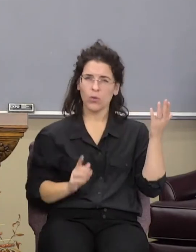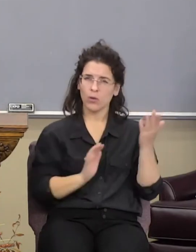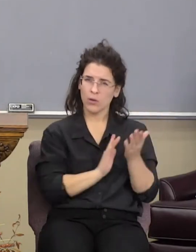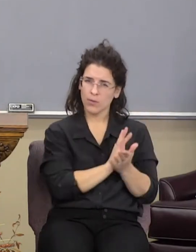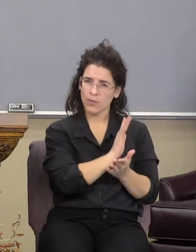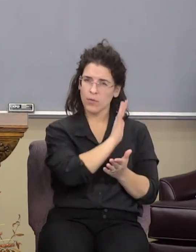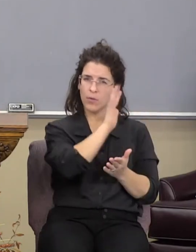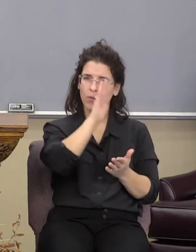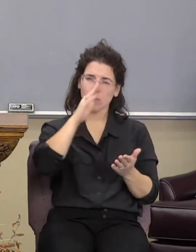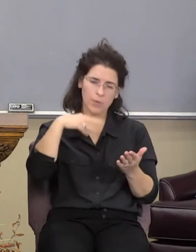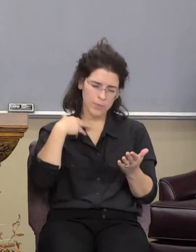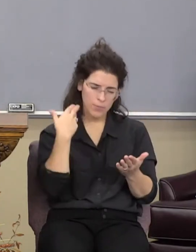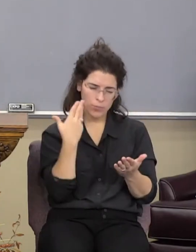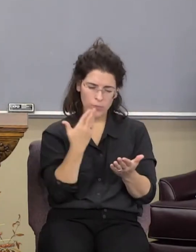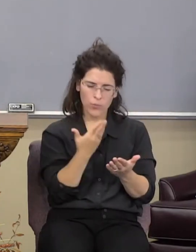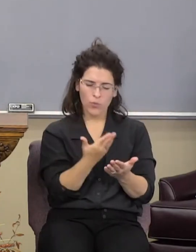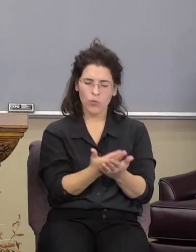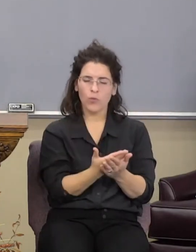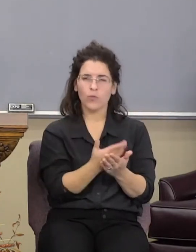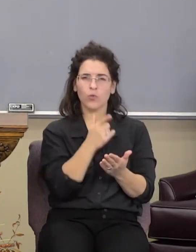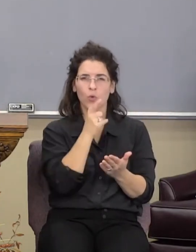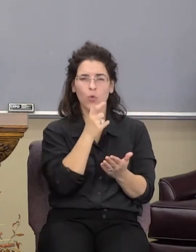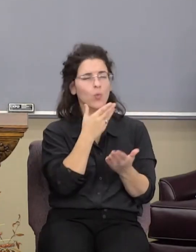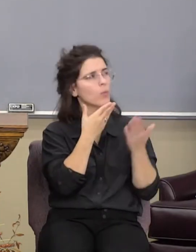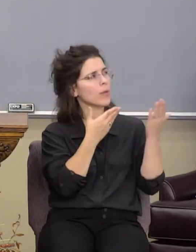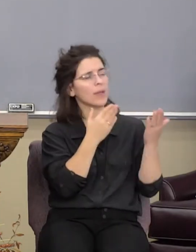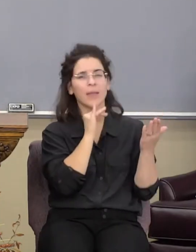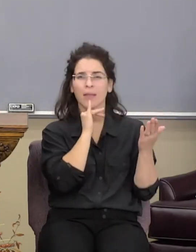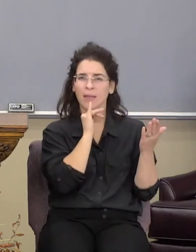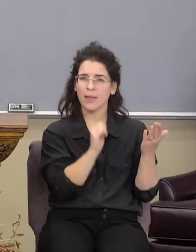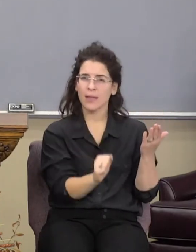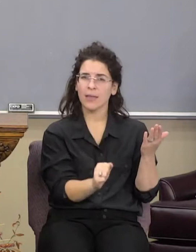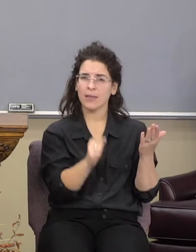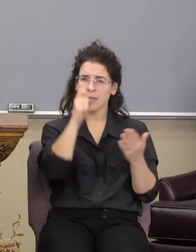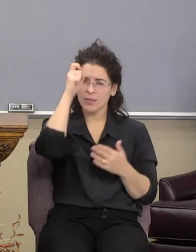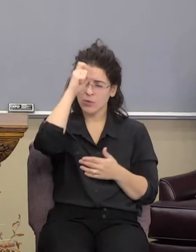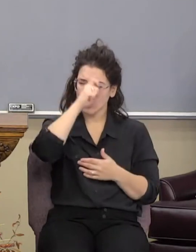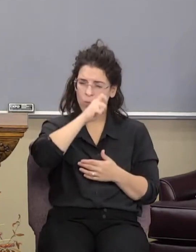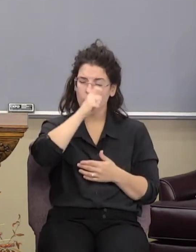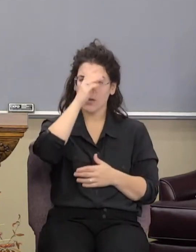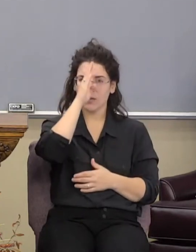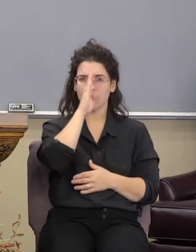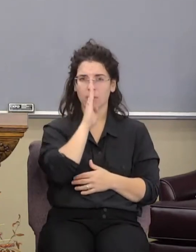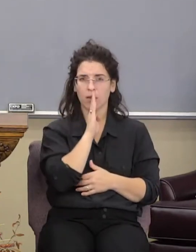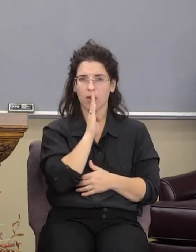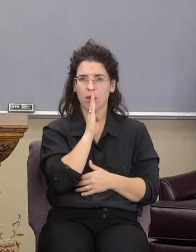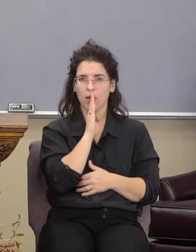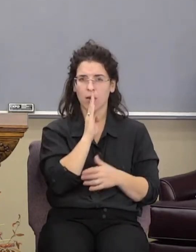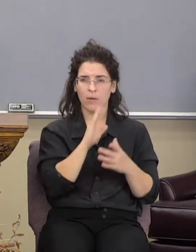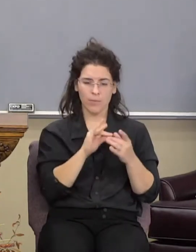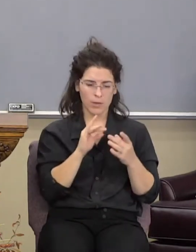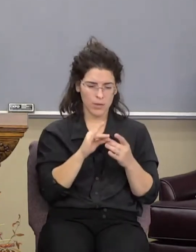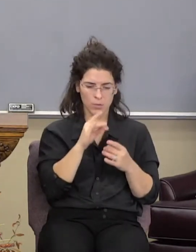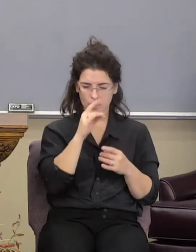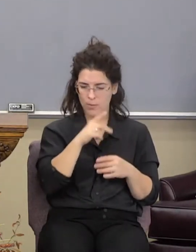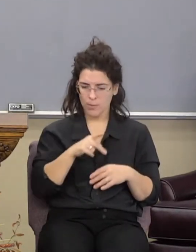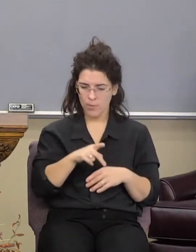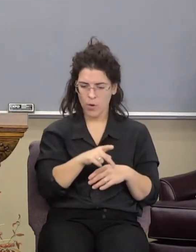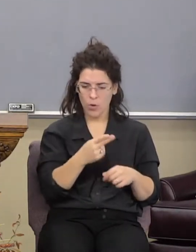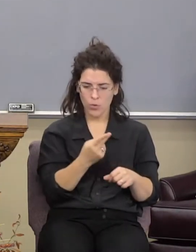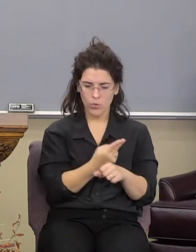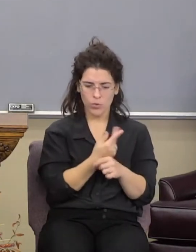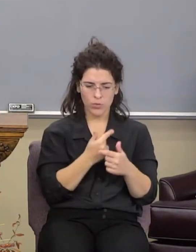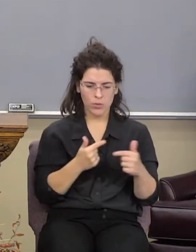glory proves who he is as a wise God. And by the way, Paul uses the language,